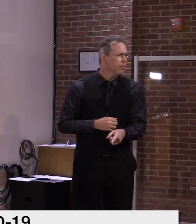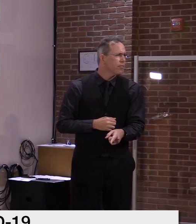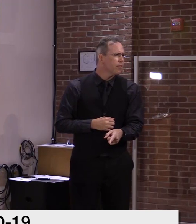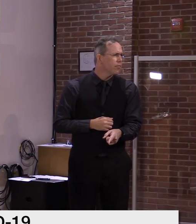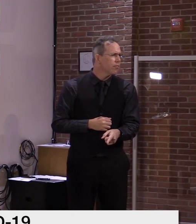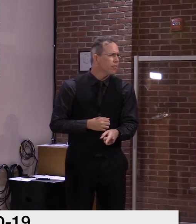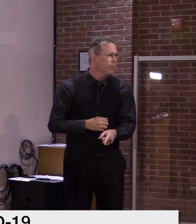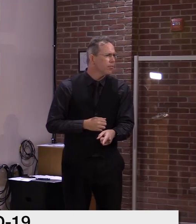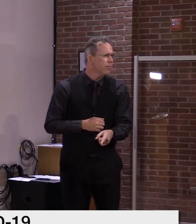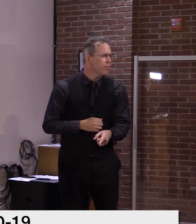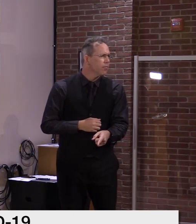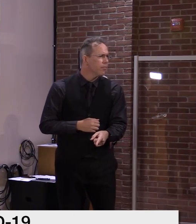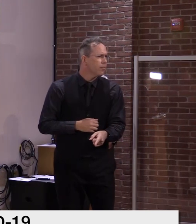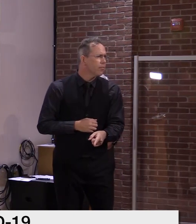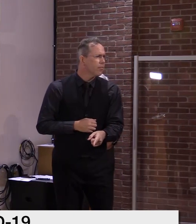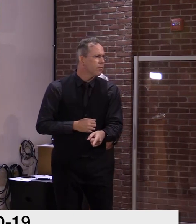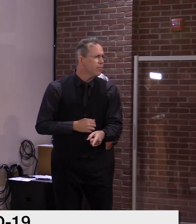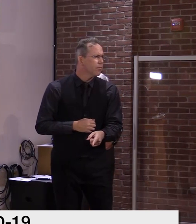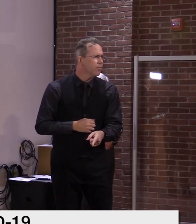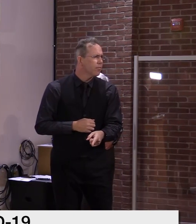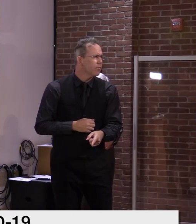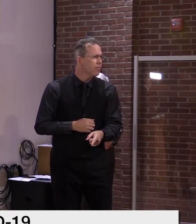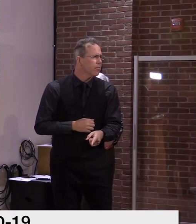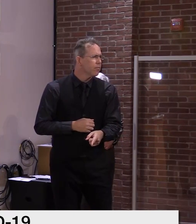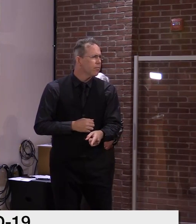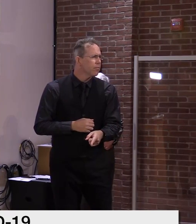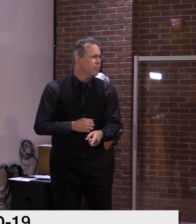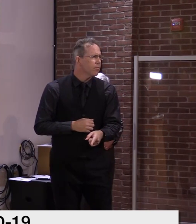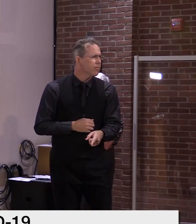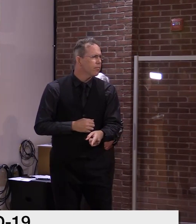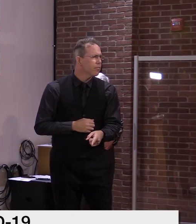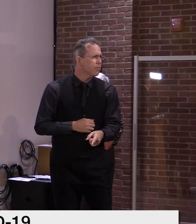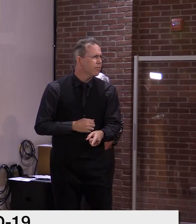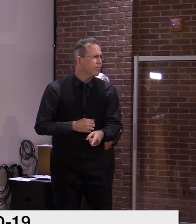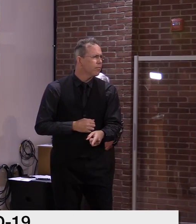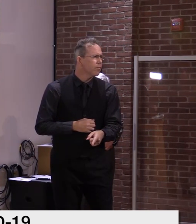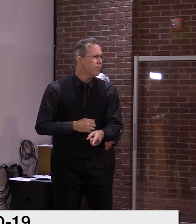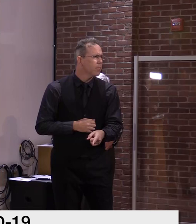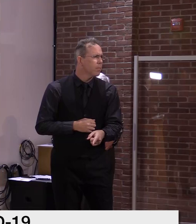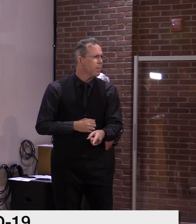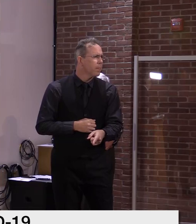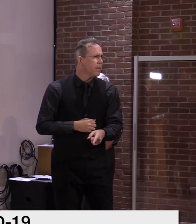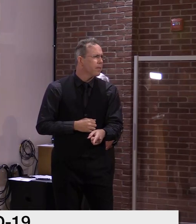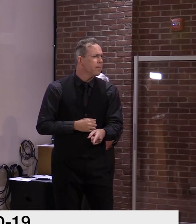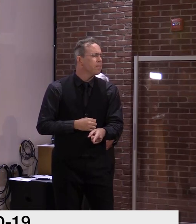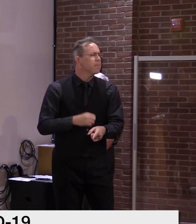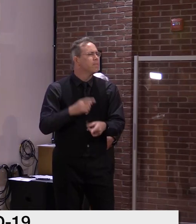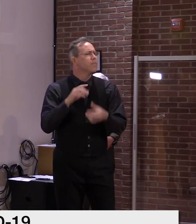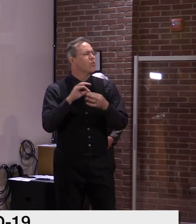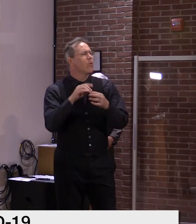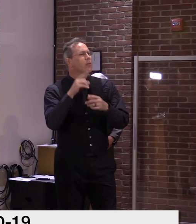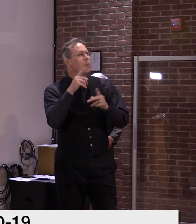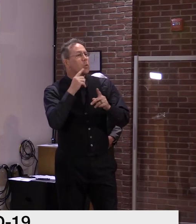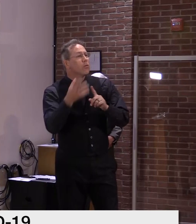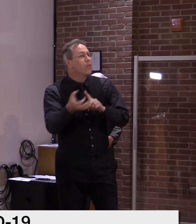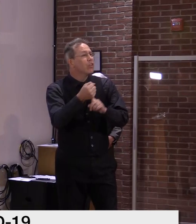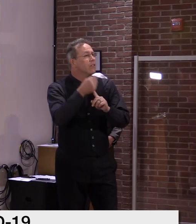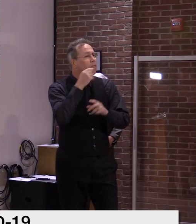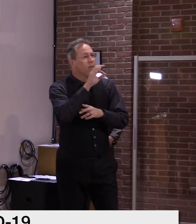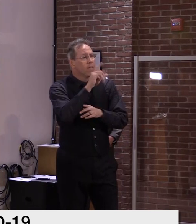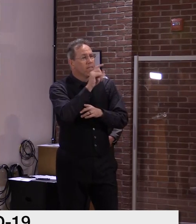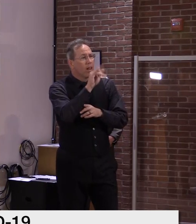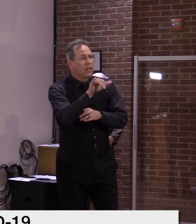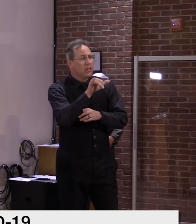felony charges that were never made public to the general public. Two lewdness of use